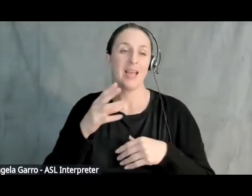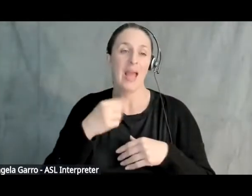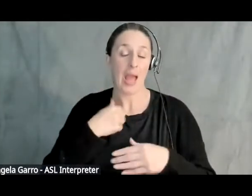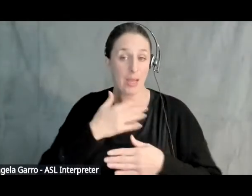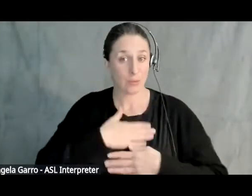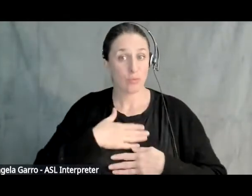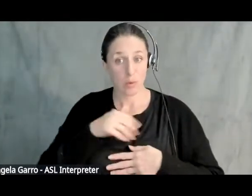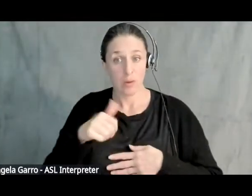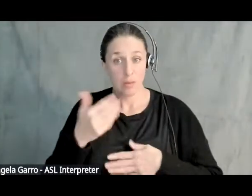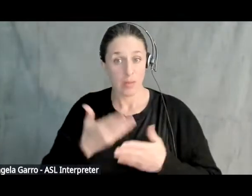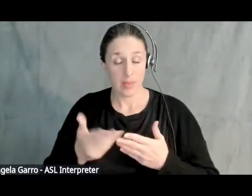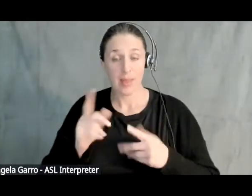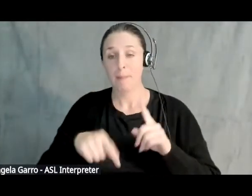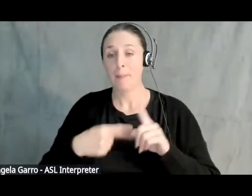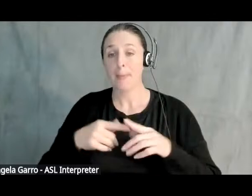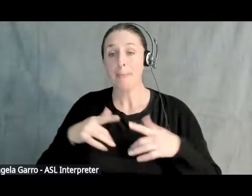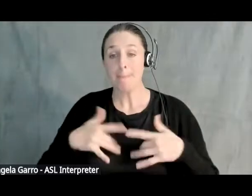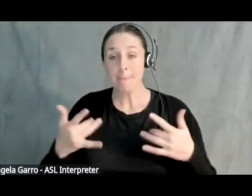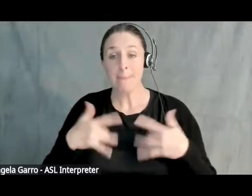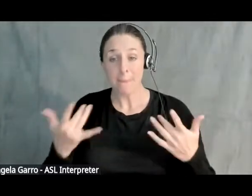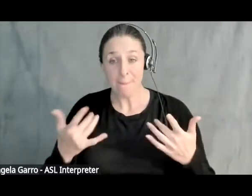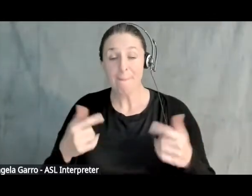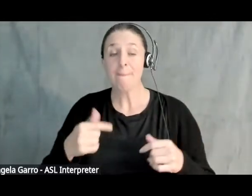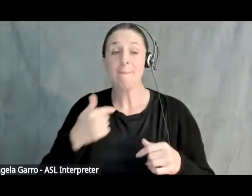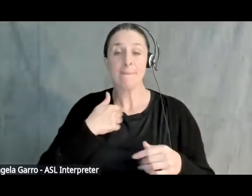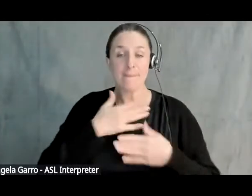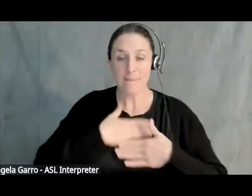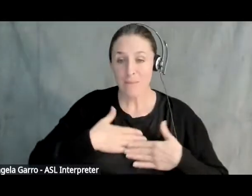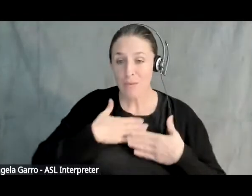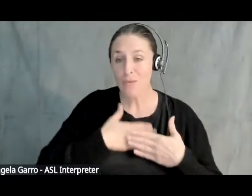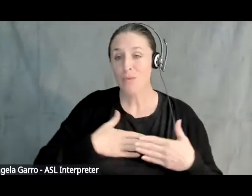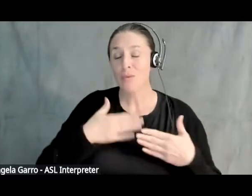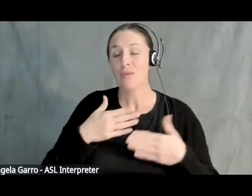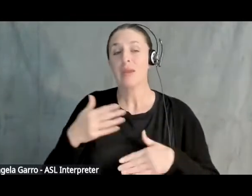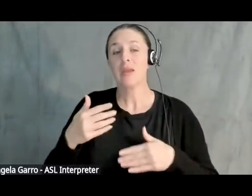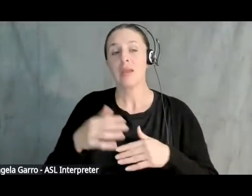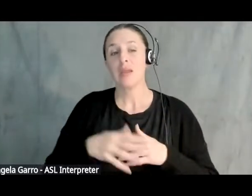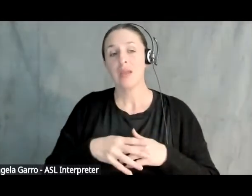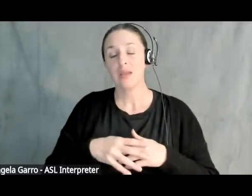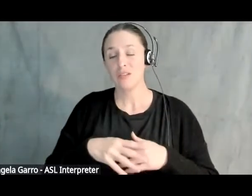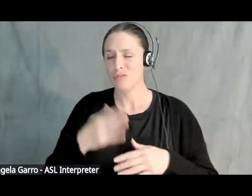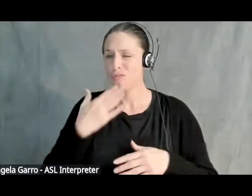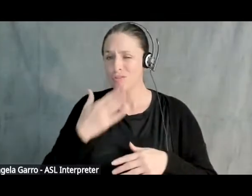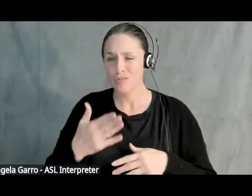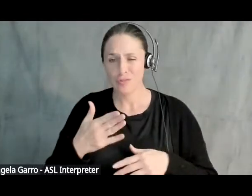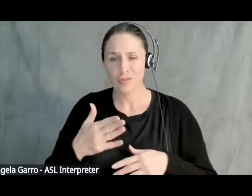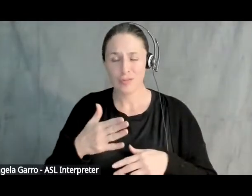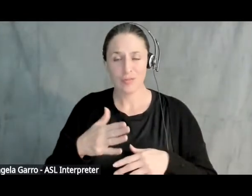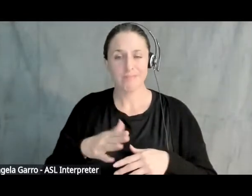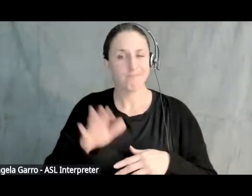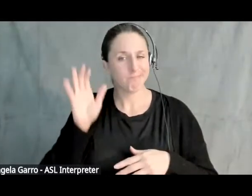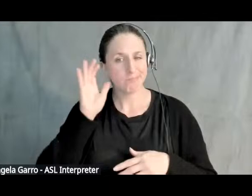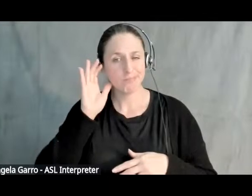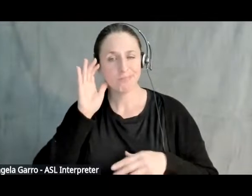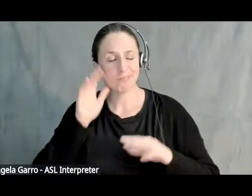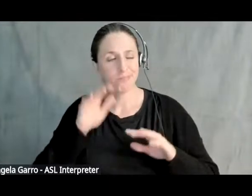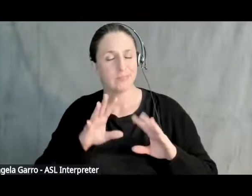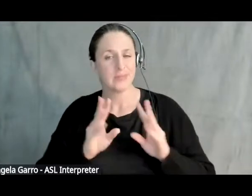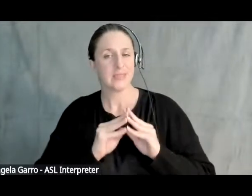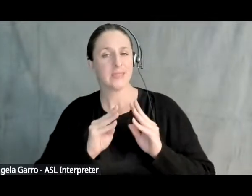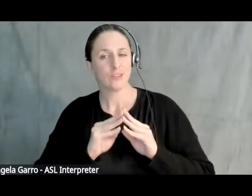the events and stuff. I enjoyed them. It's a good listening session